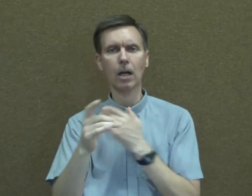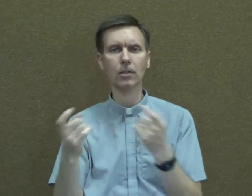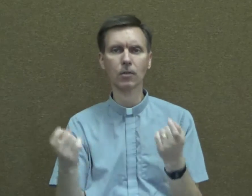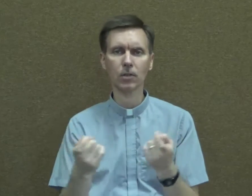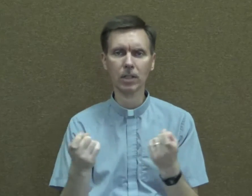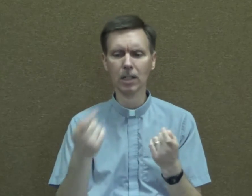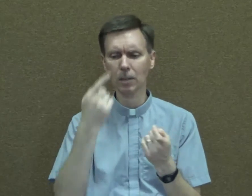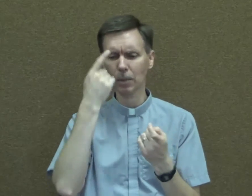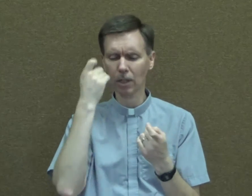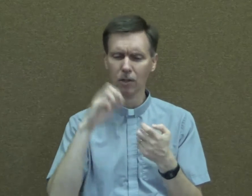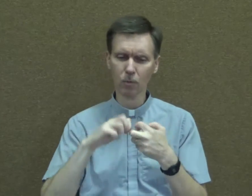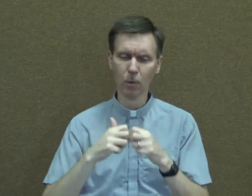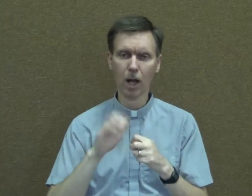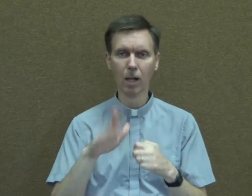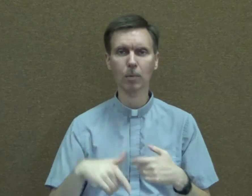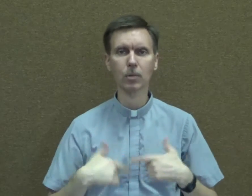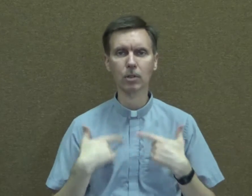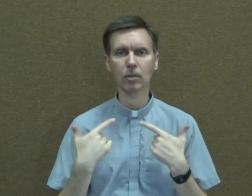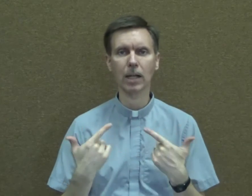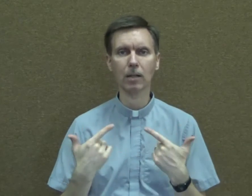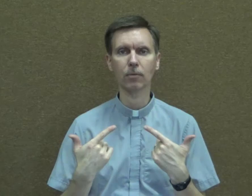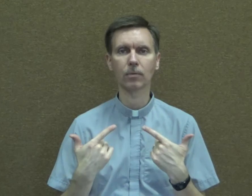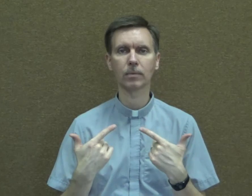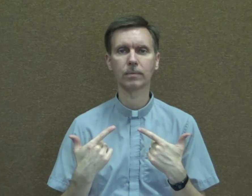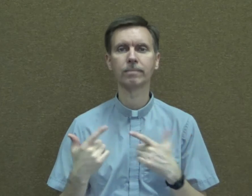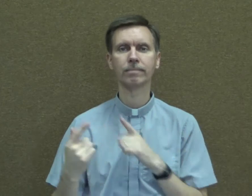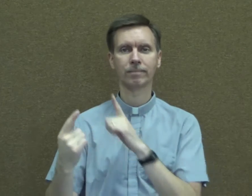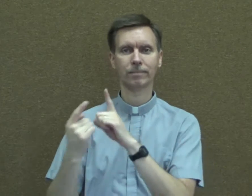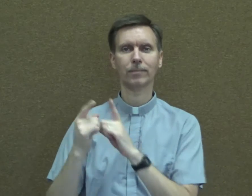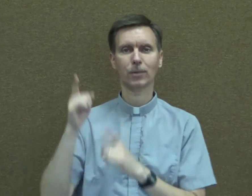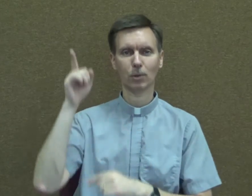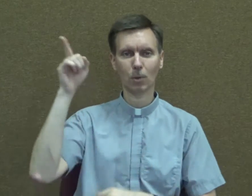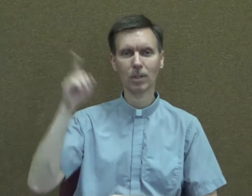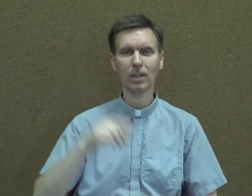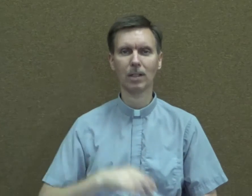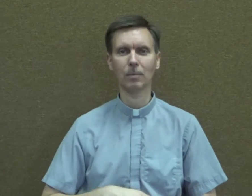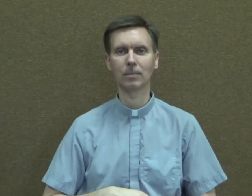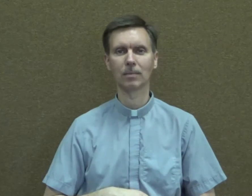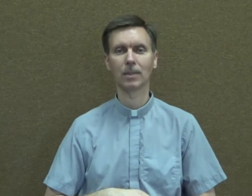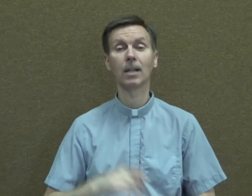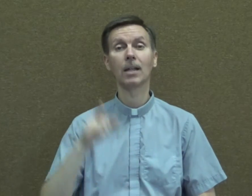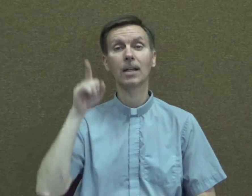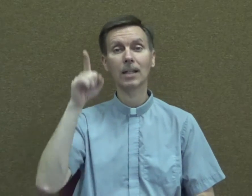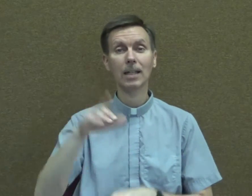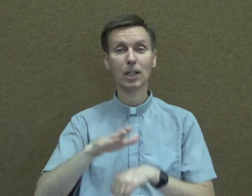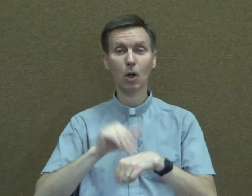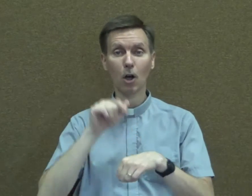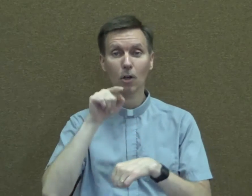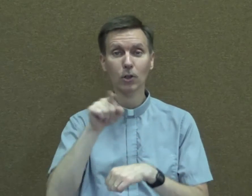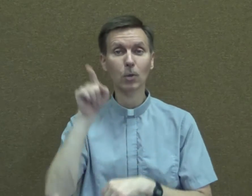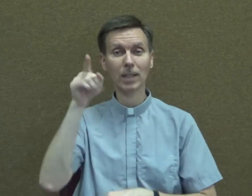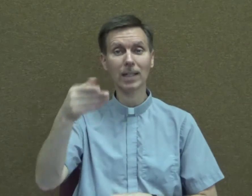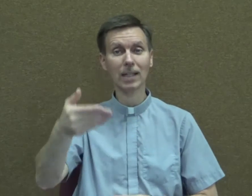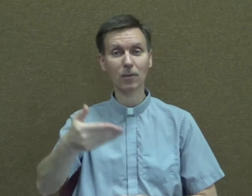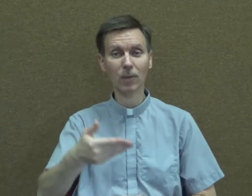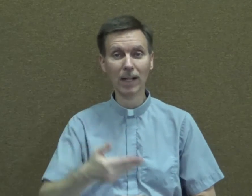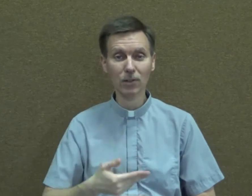because of sin, because of problems in your life, go to Him. He calls you, he invites